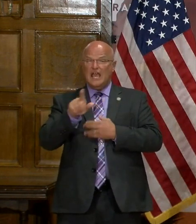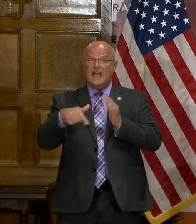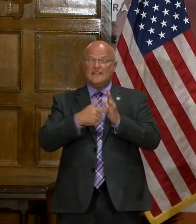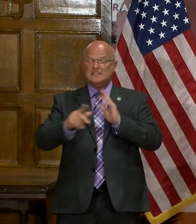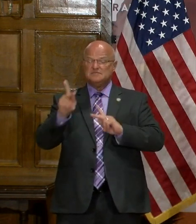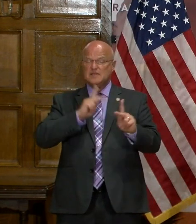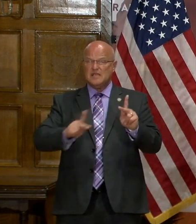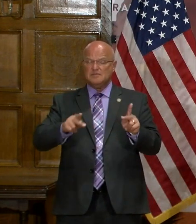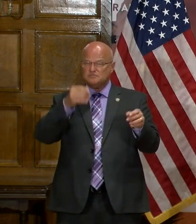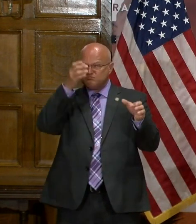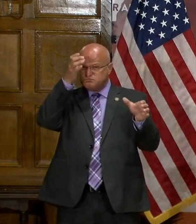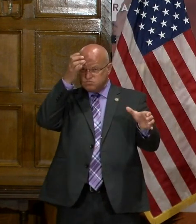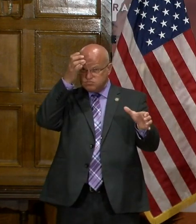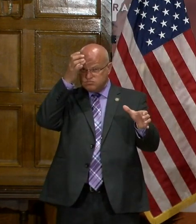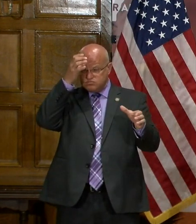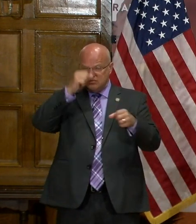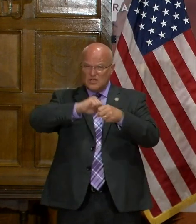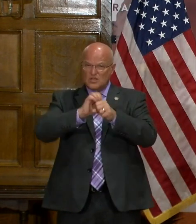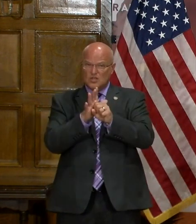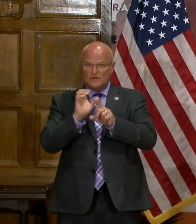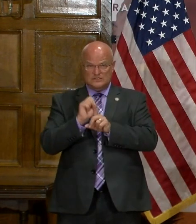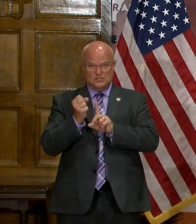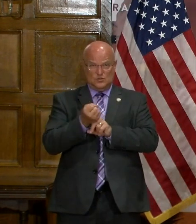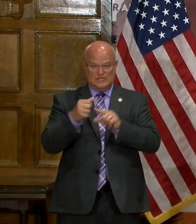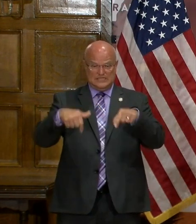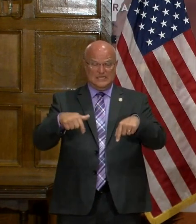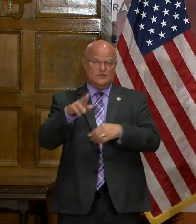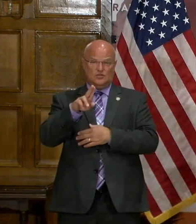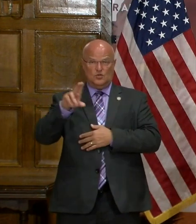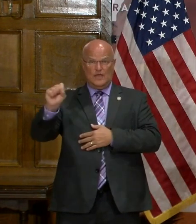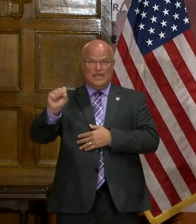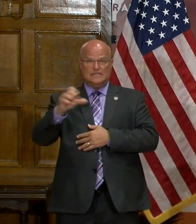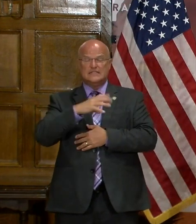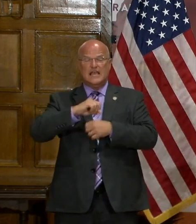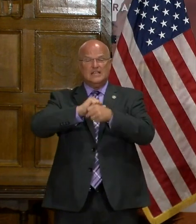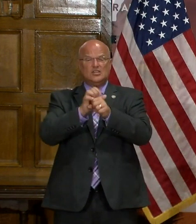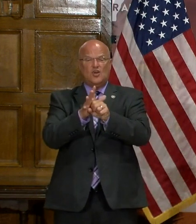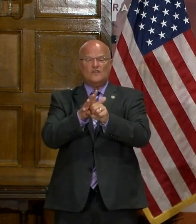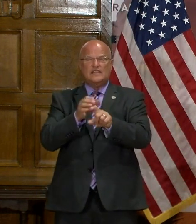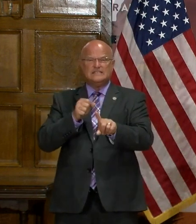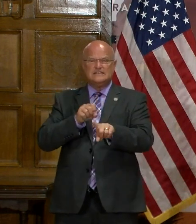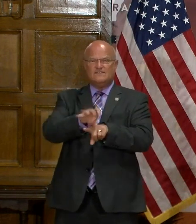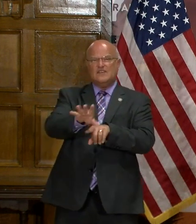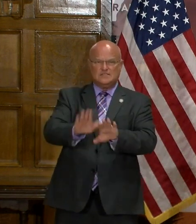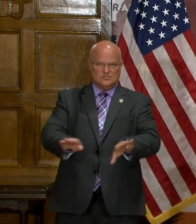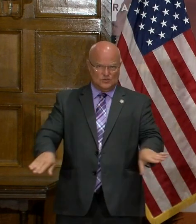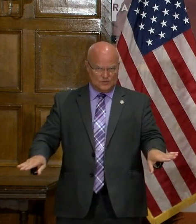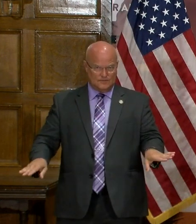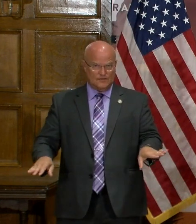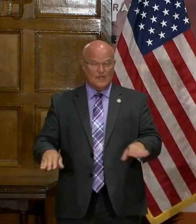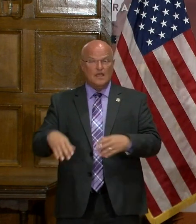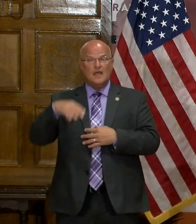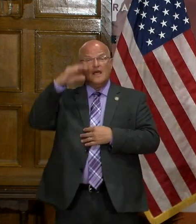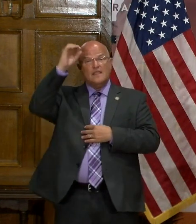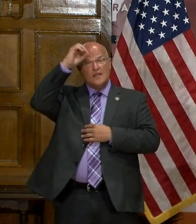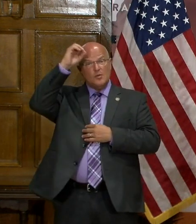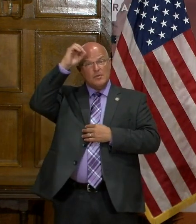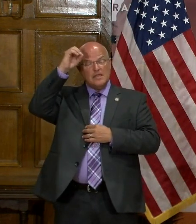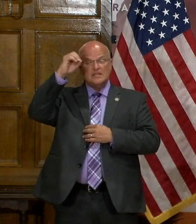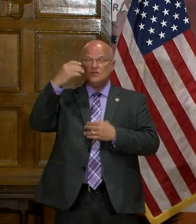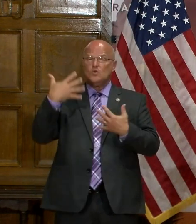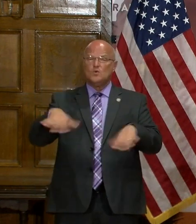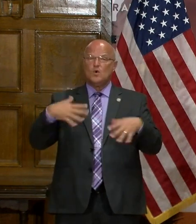informed of the current COVID situation in the United States and COVID as it affects children. So their opinions are